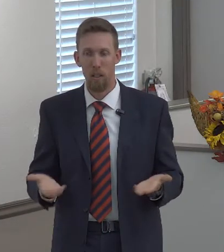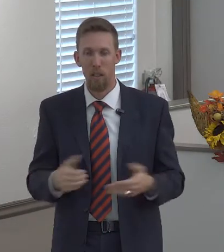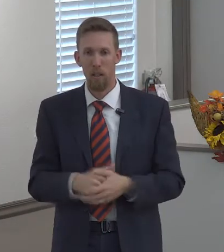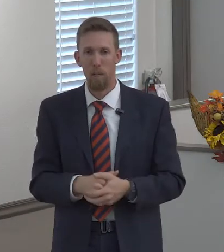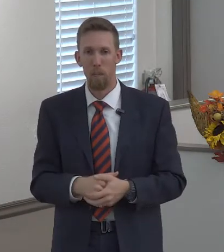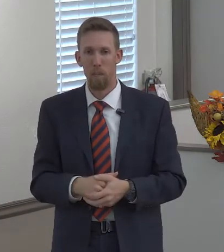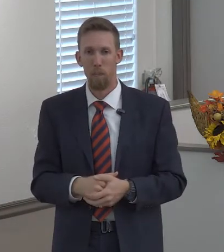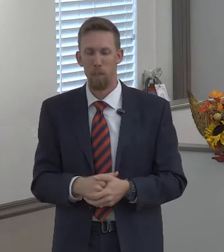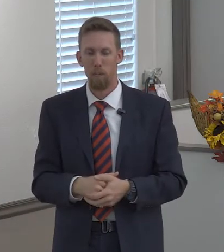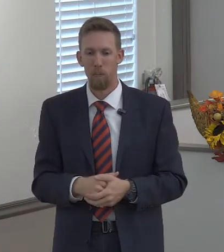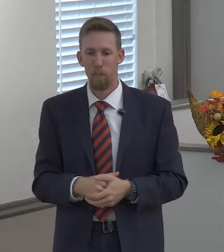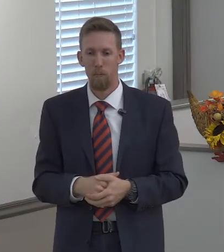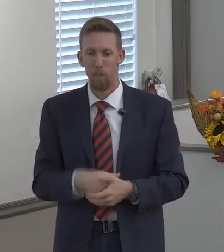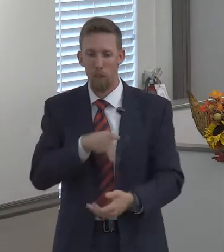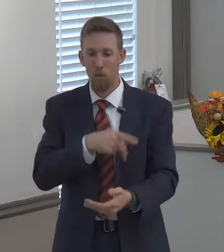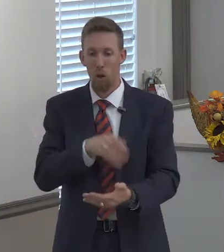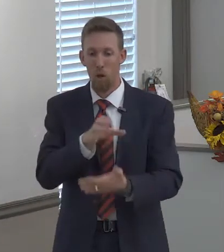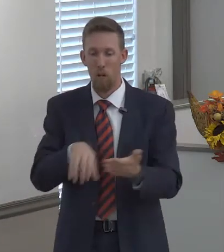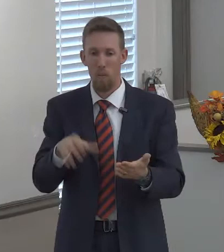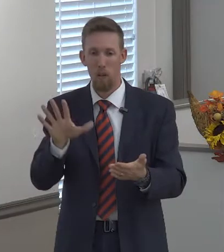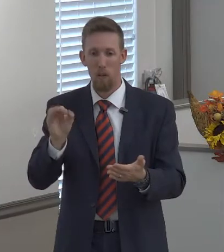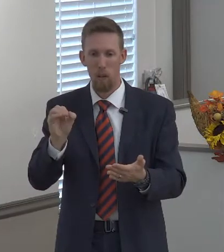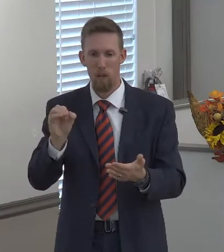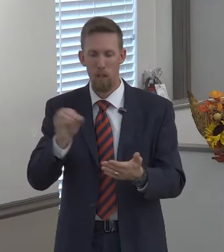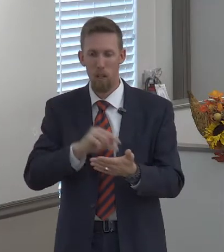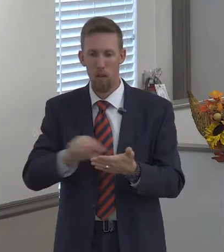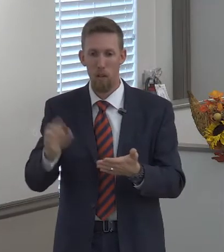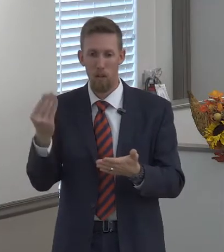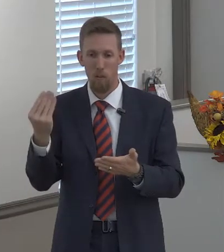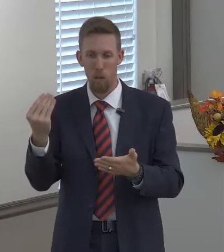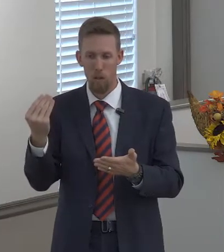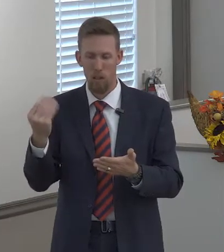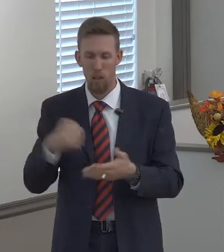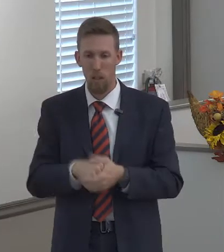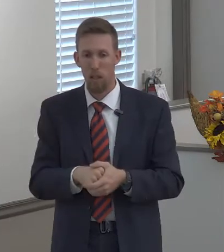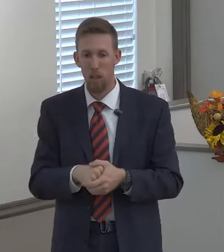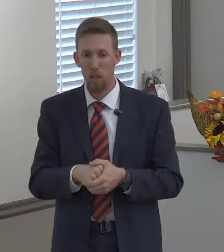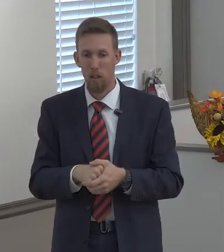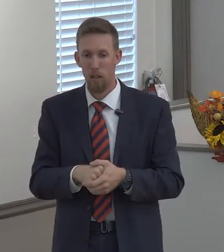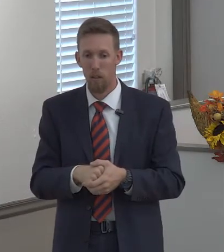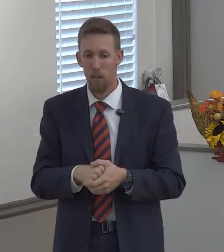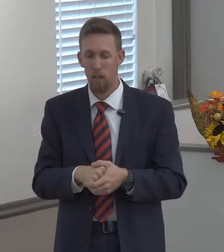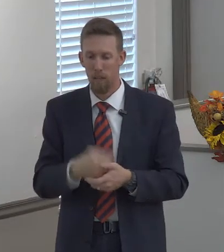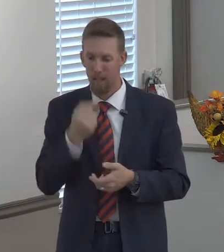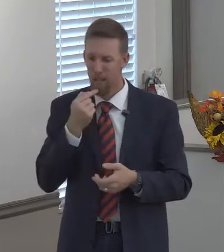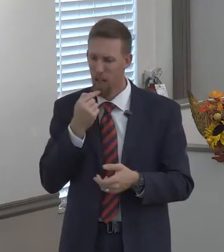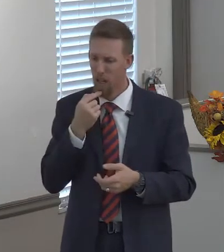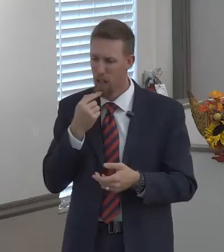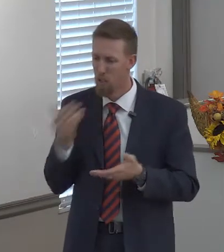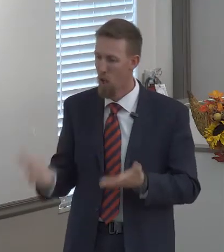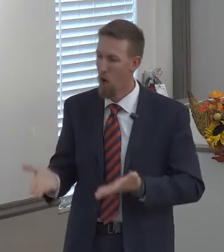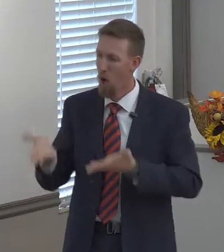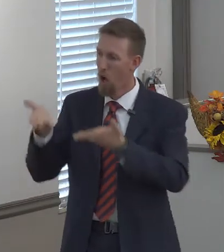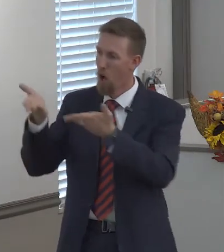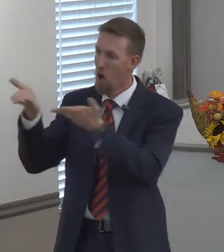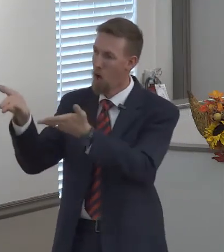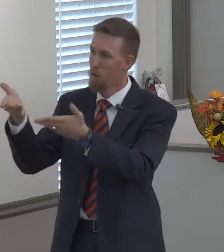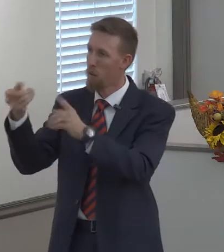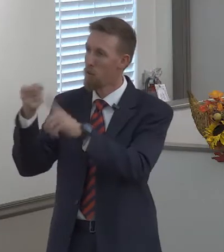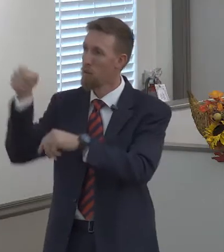first of all, I'm just so thankful to God for this and this and this and this and this. I'm